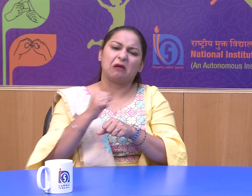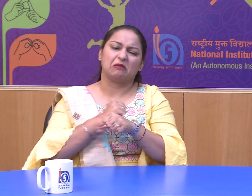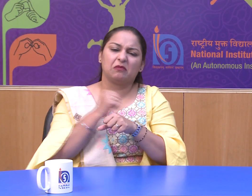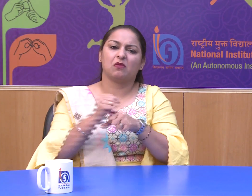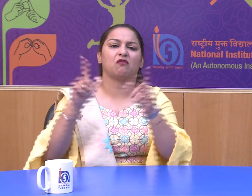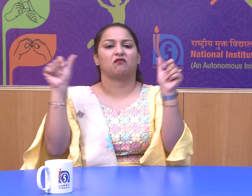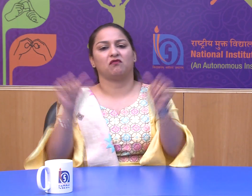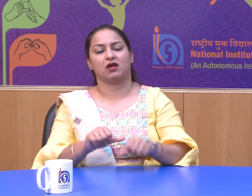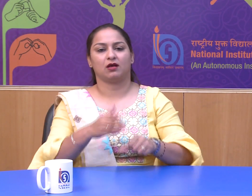After the